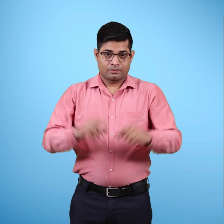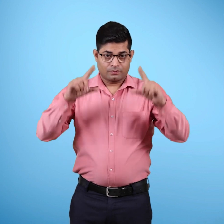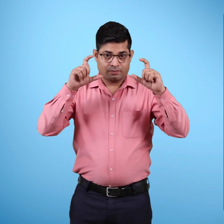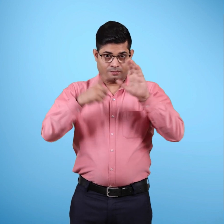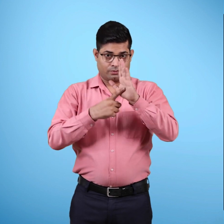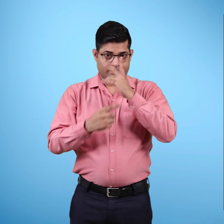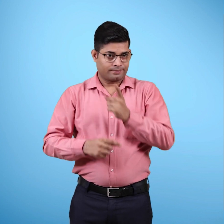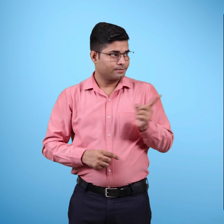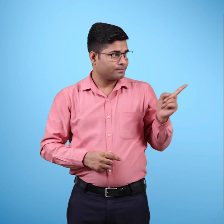Figure